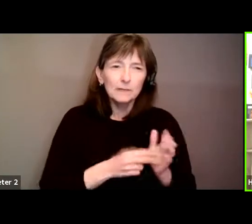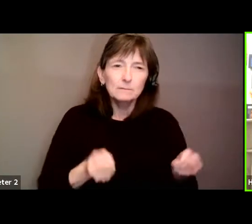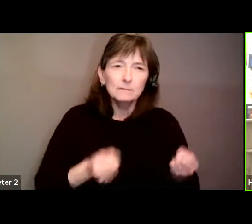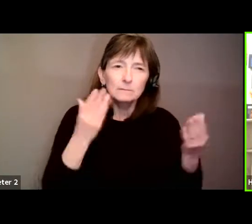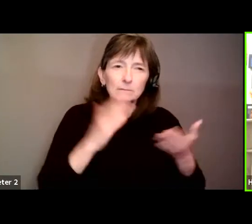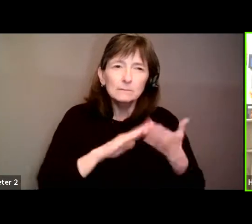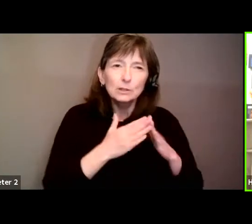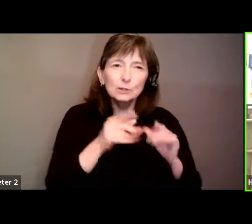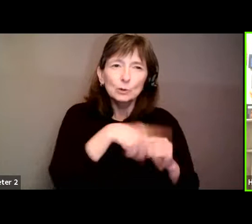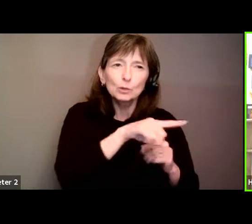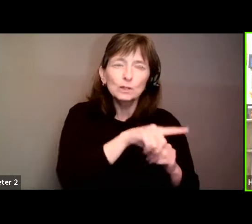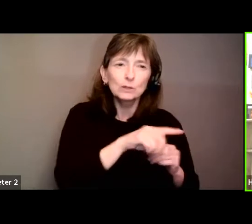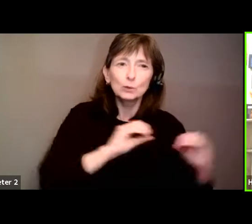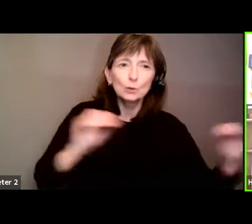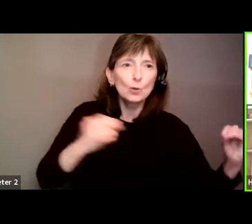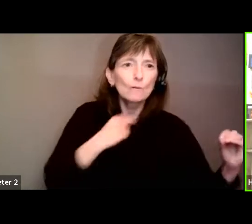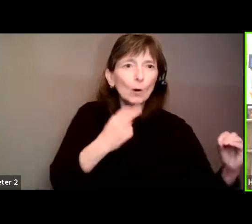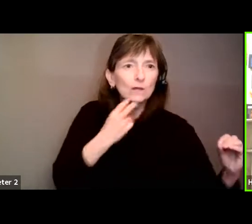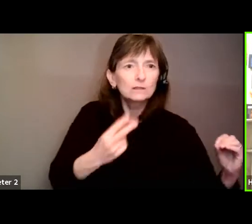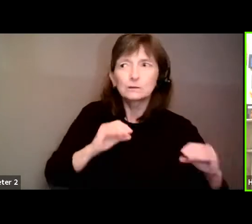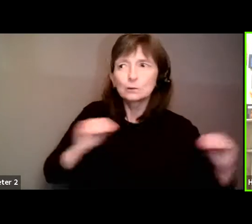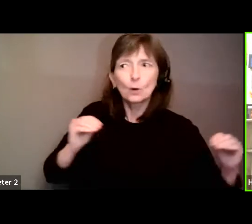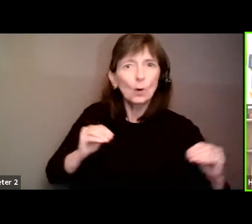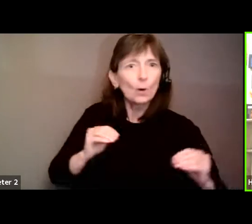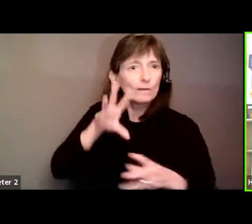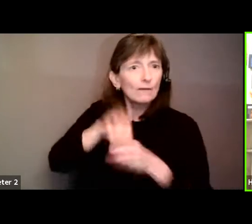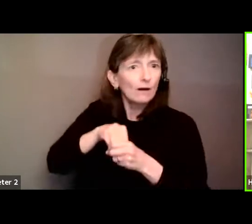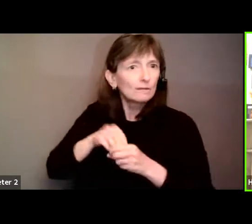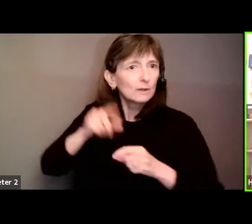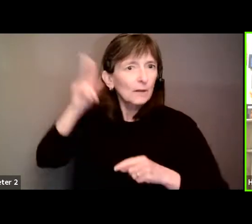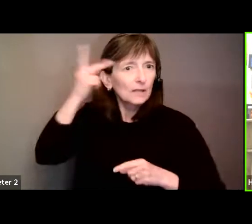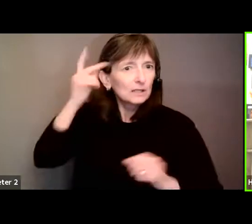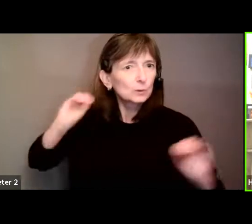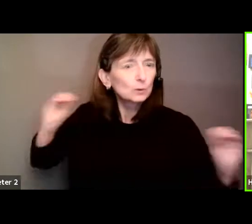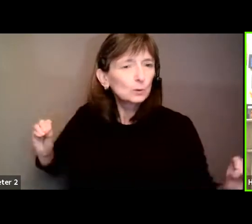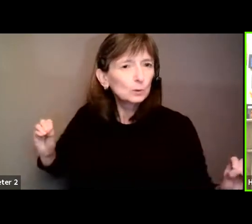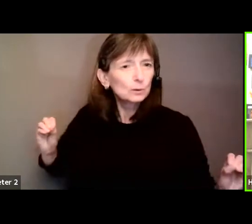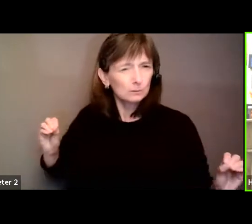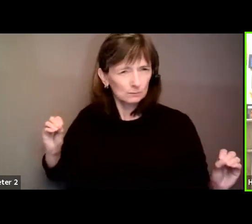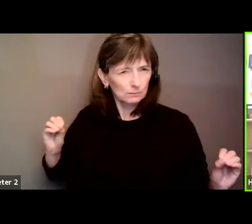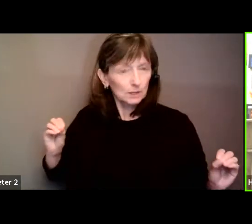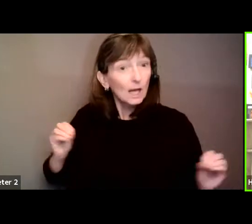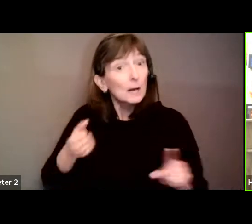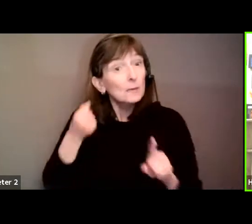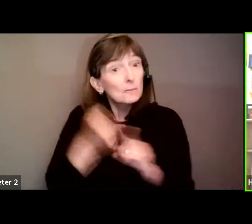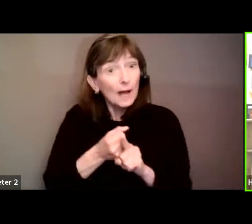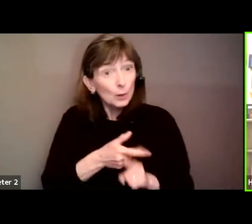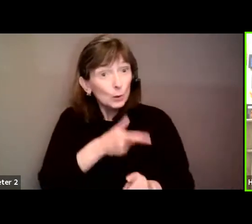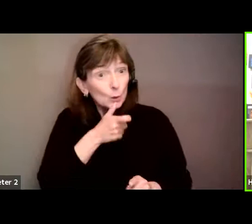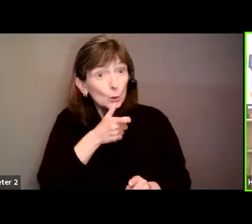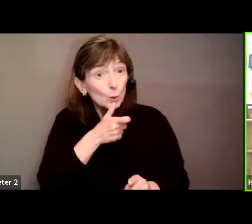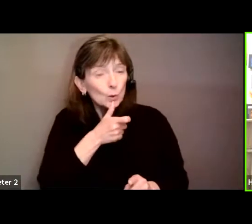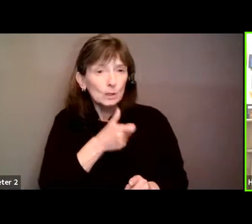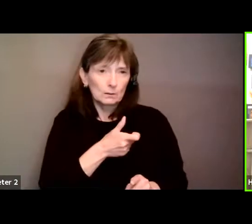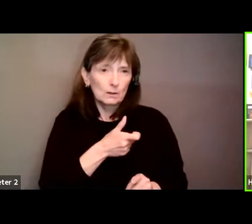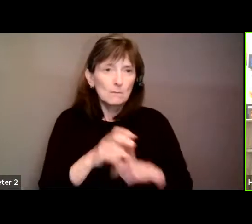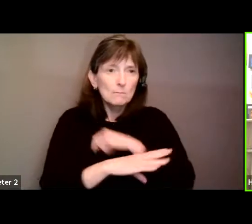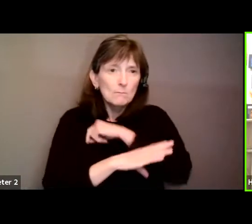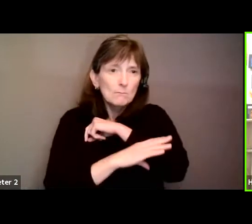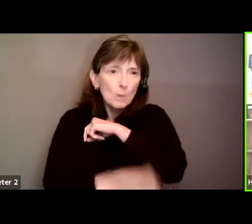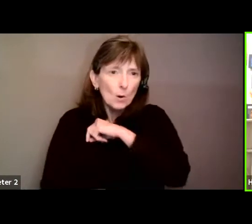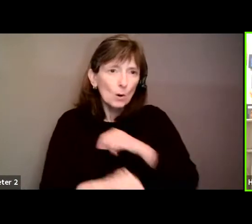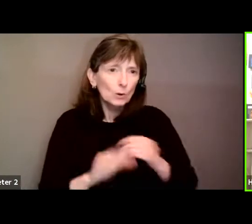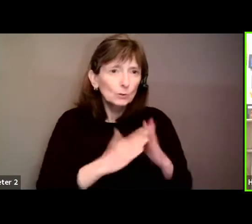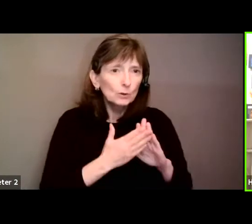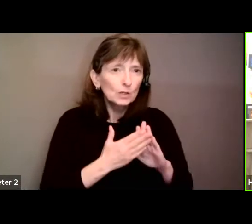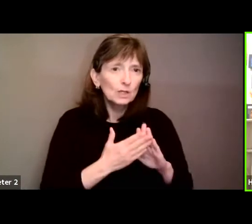harder time voicing their concerns. This would undeniably have a disproportionate impact on lower income racialized